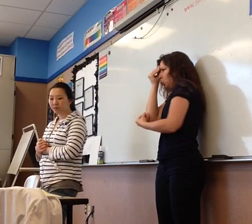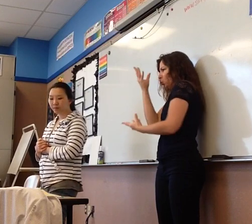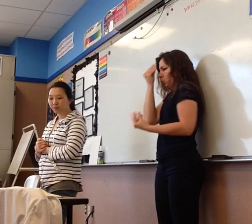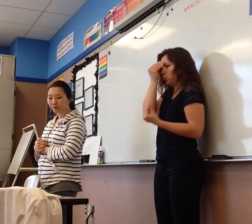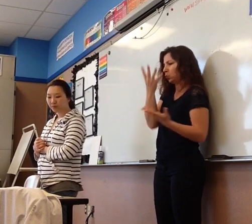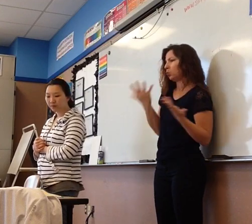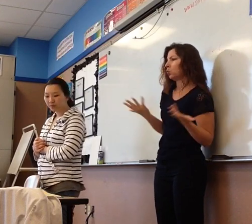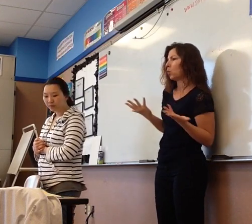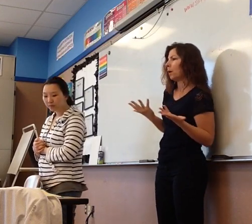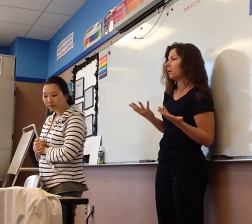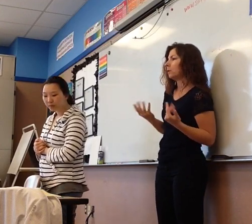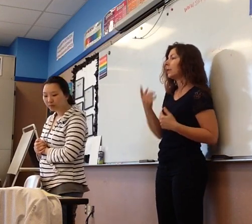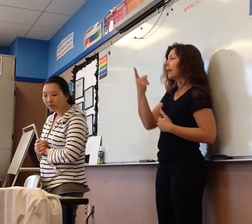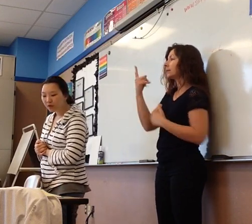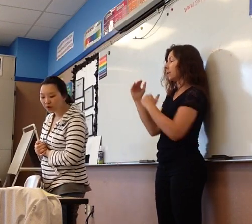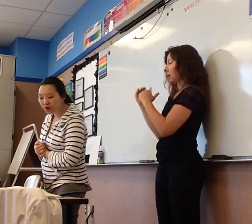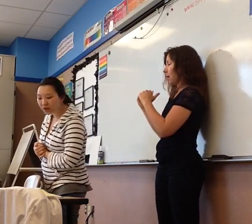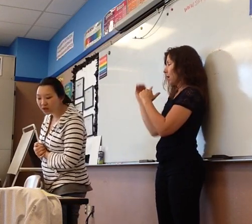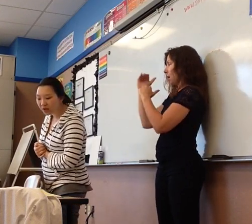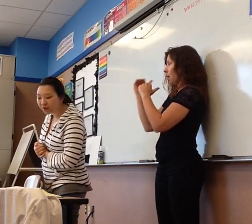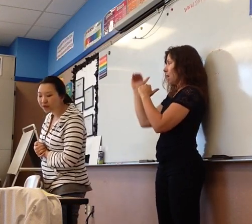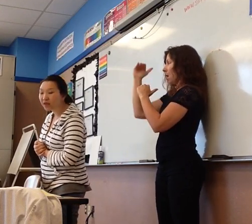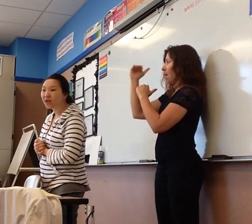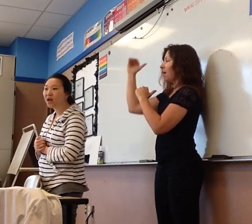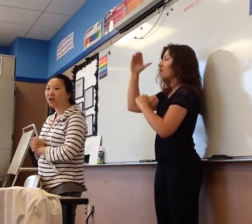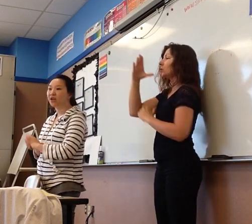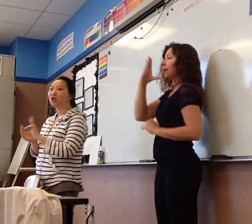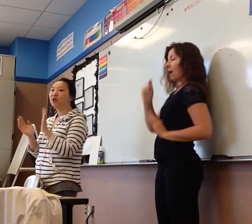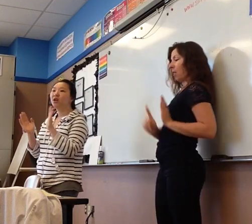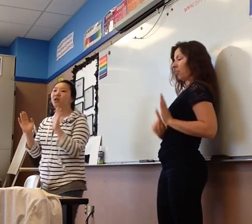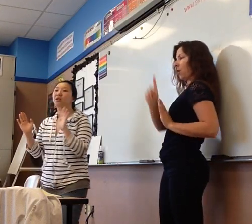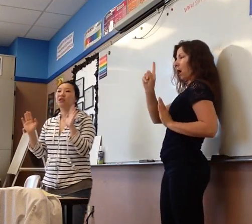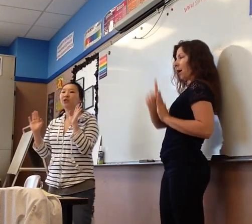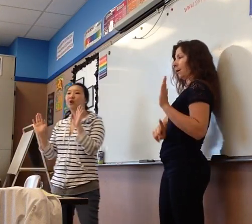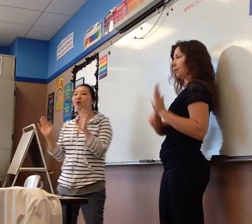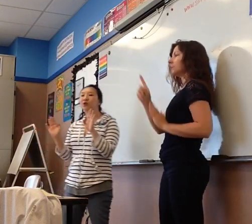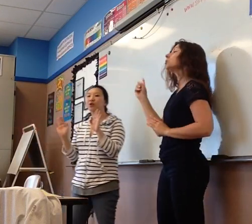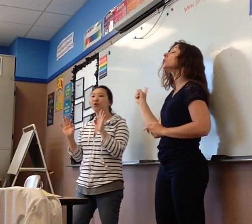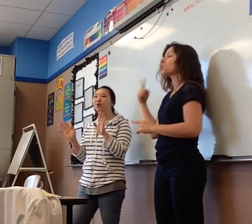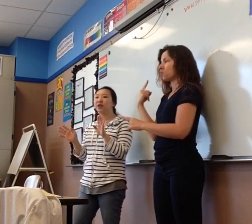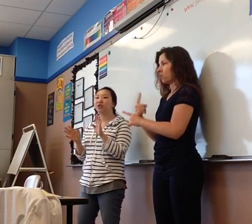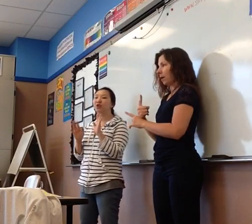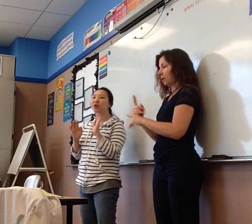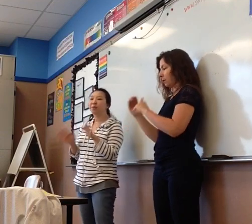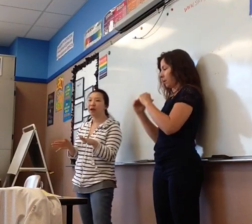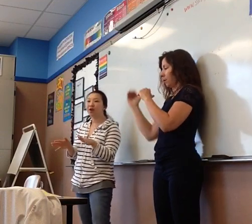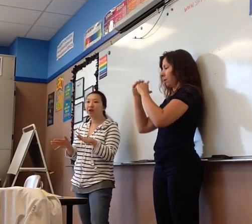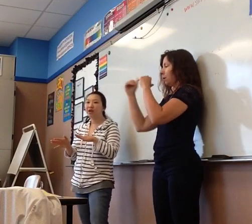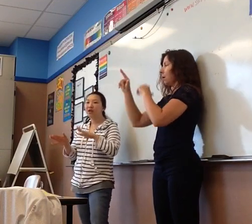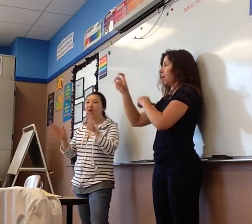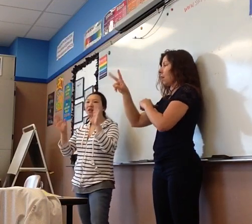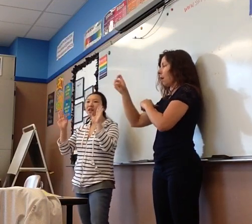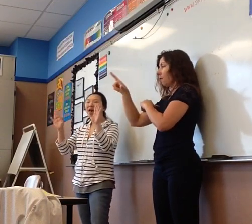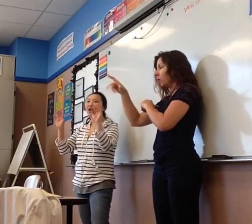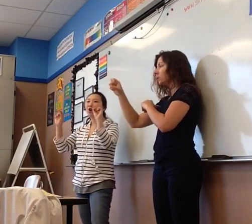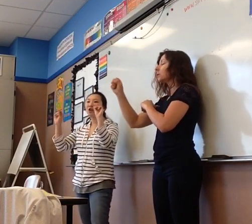The levels and the height. Good, the levels and the height. Since those are the two things they're